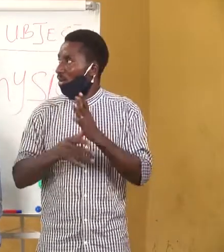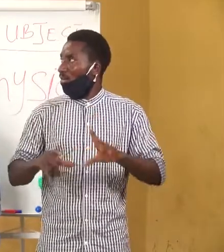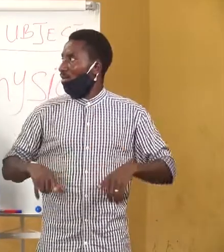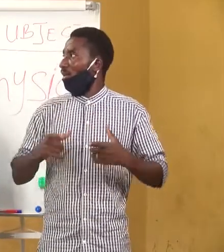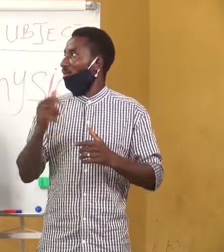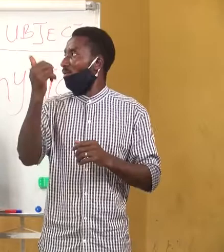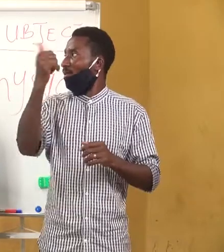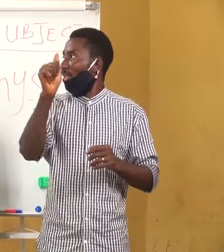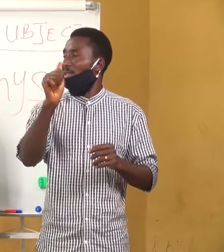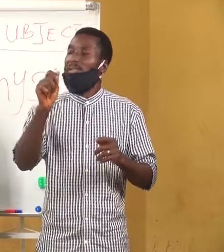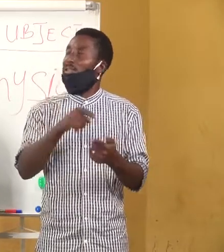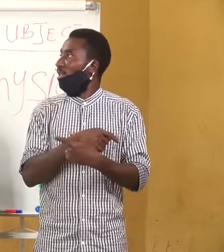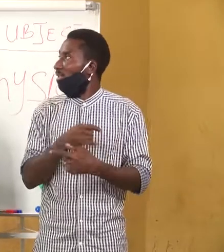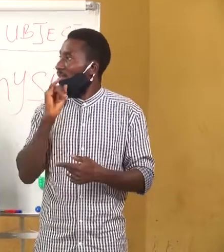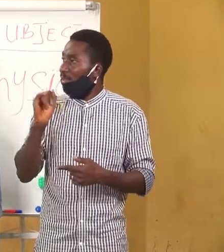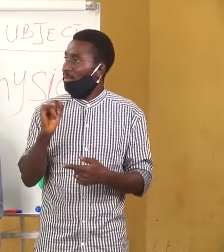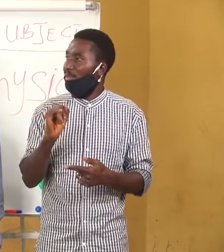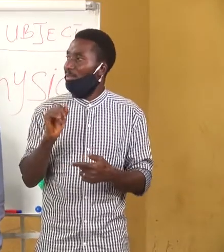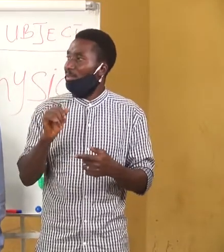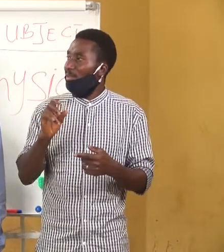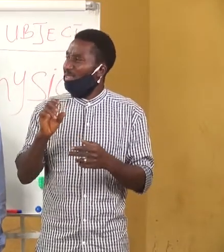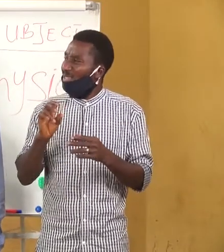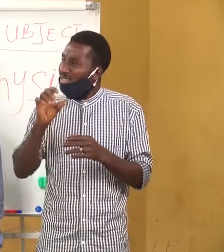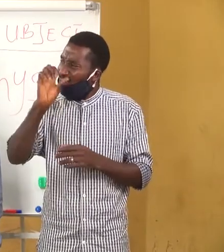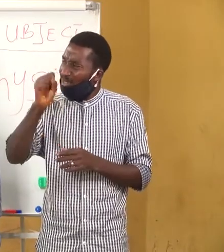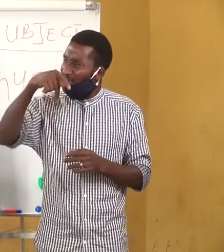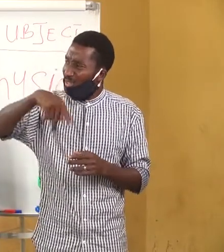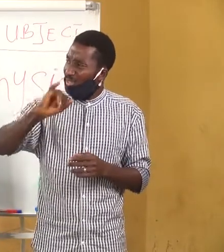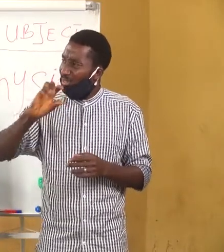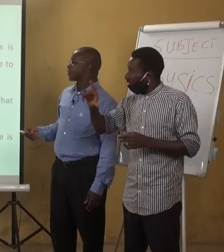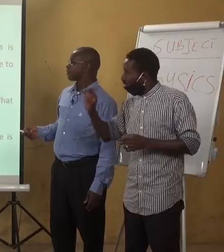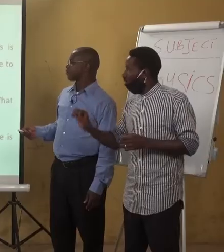floor. How long will it take to